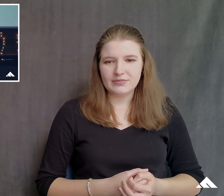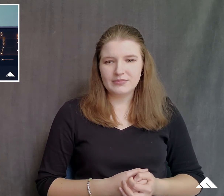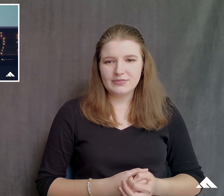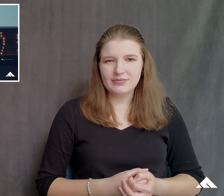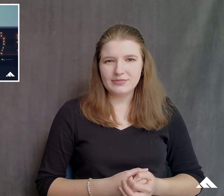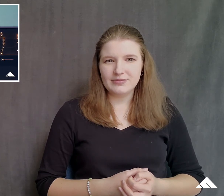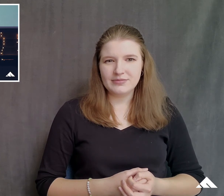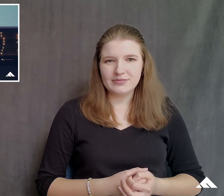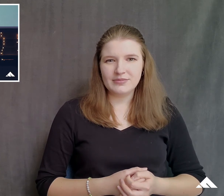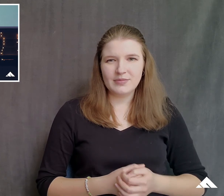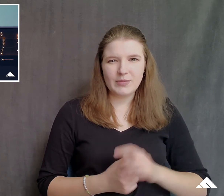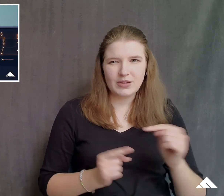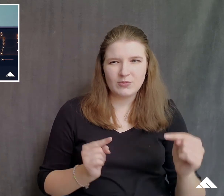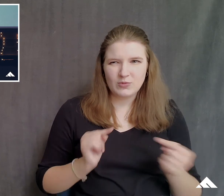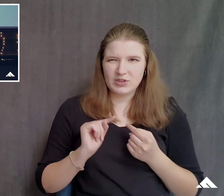I'm mad.